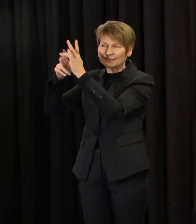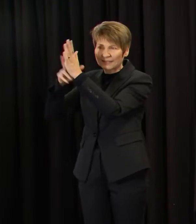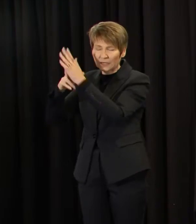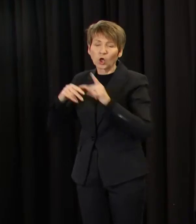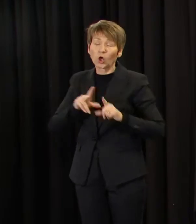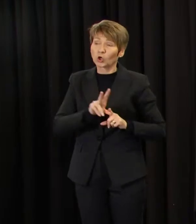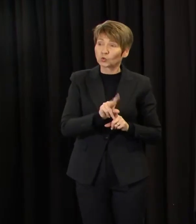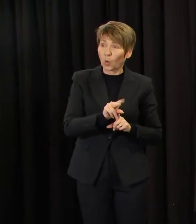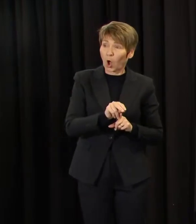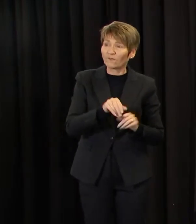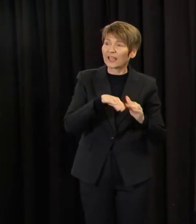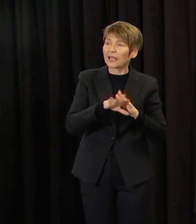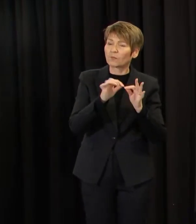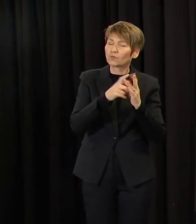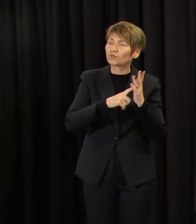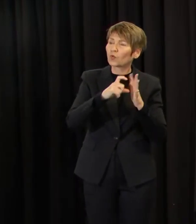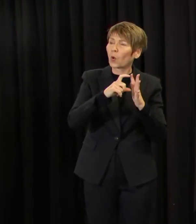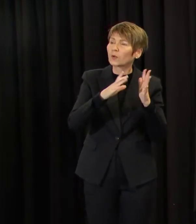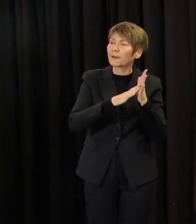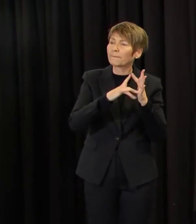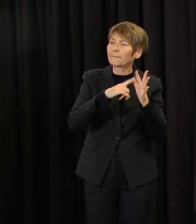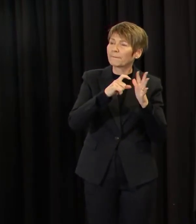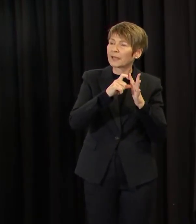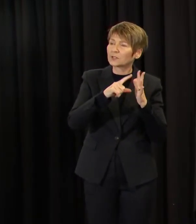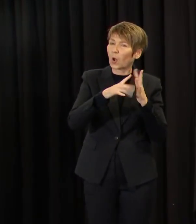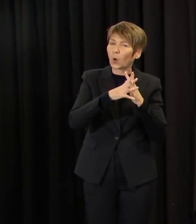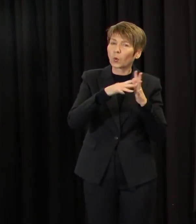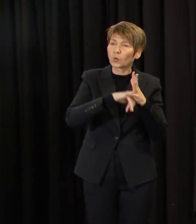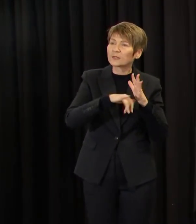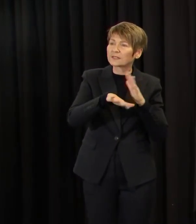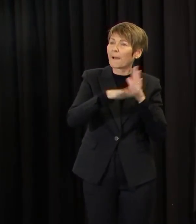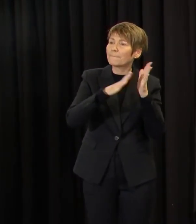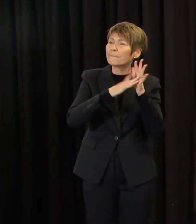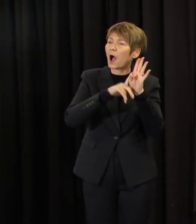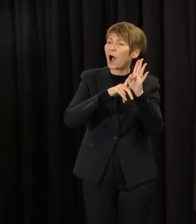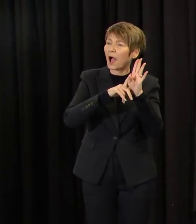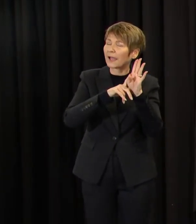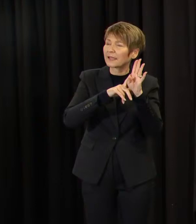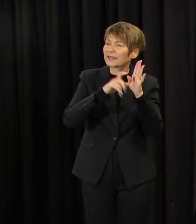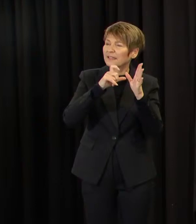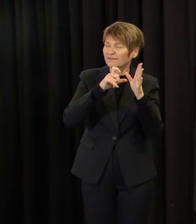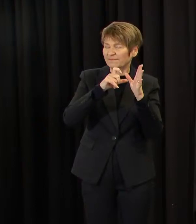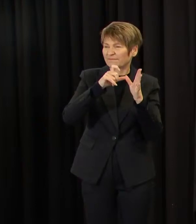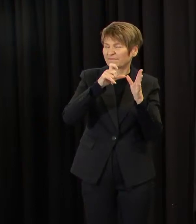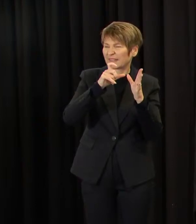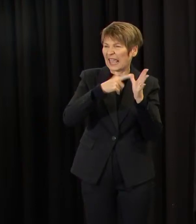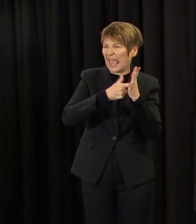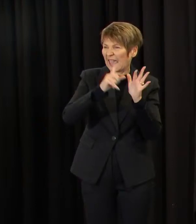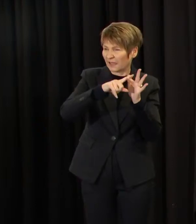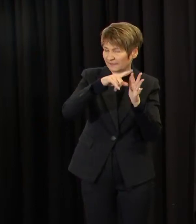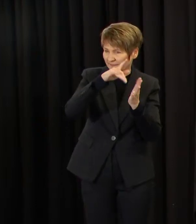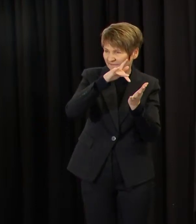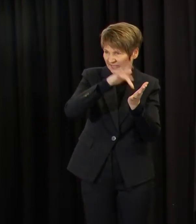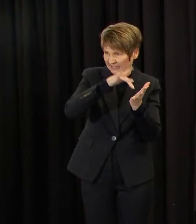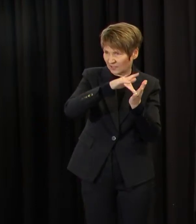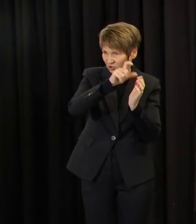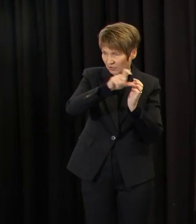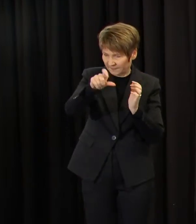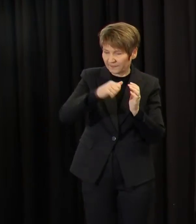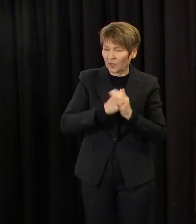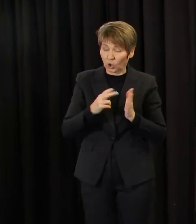are in the Broadmeadows area, that Broadmeadows My Centre cluster. 12 are associated and linked into the wider Newport